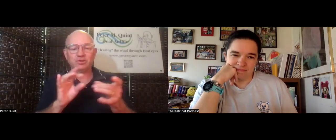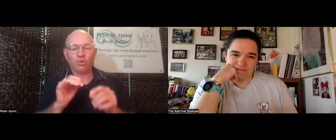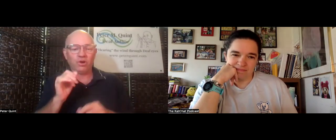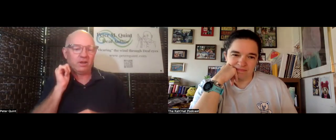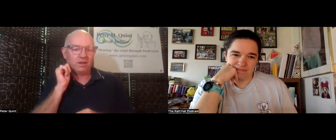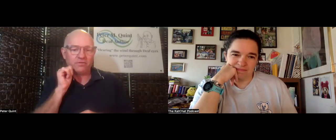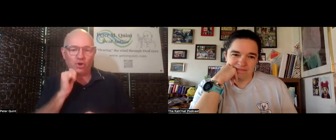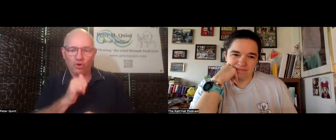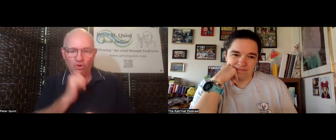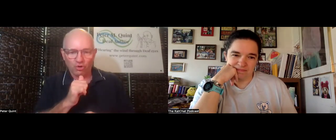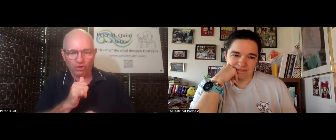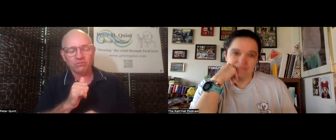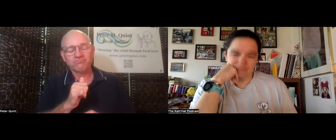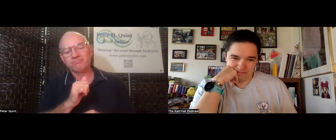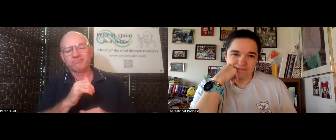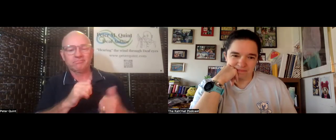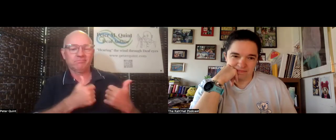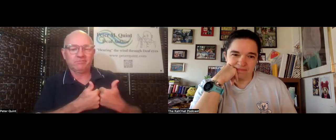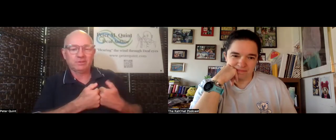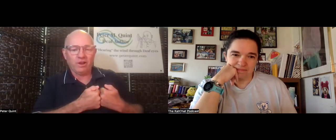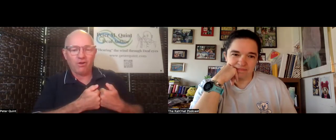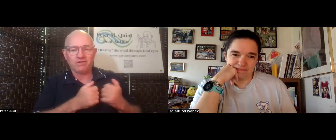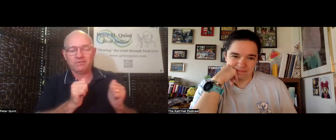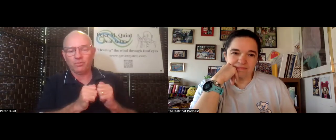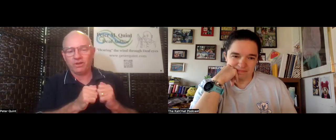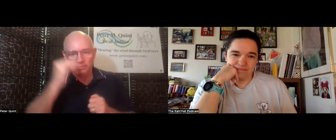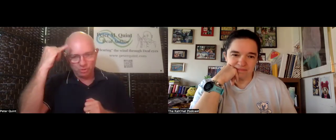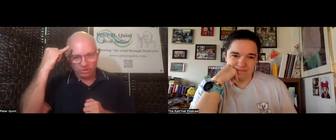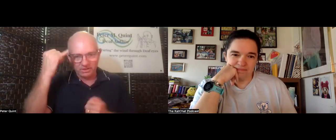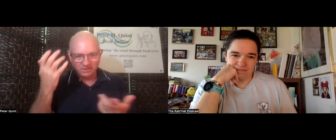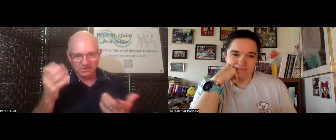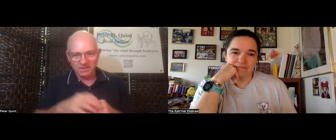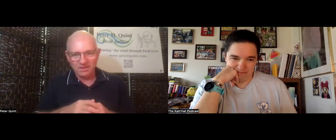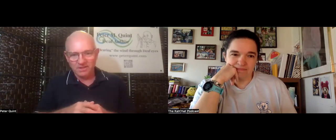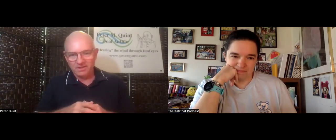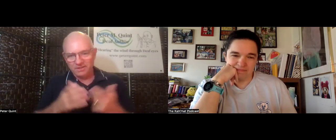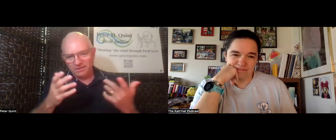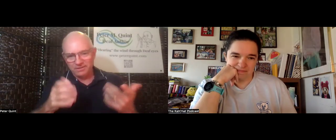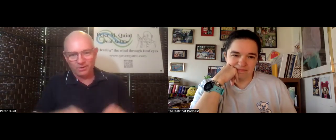is the story of oh sweetheart with Julius.